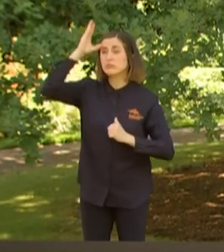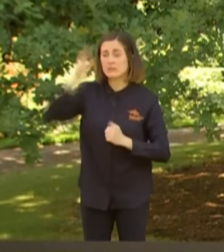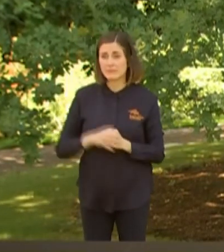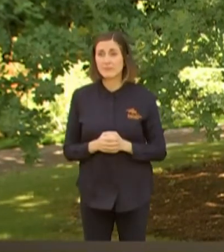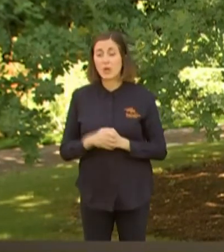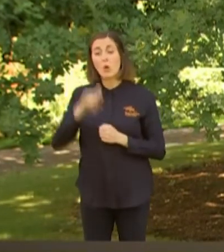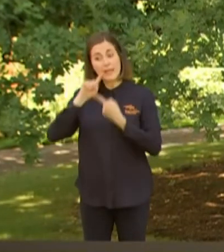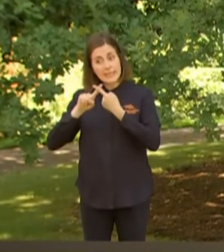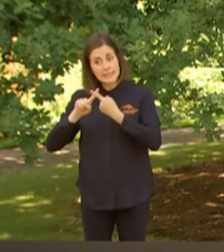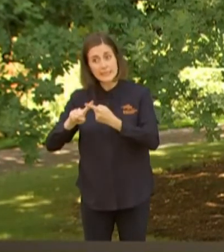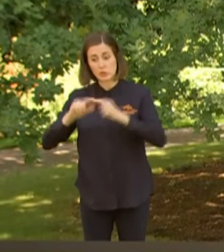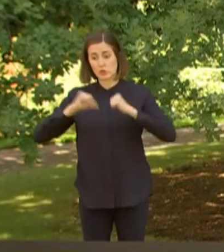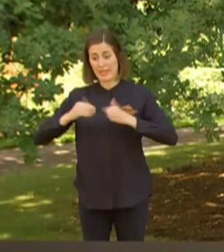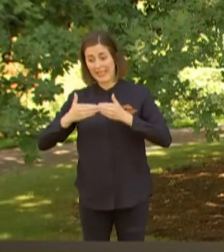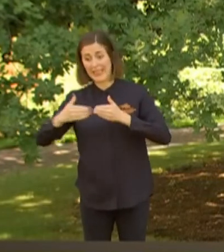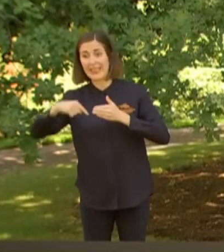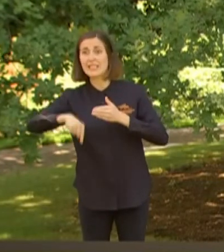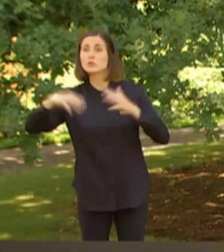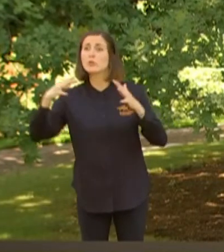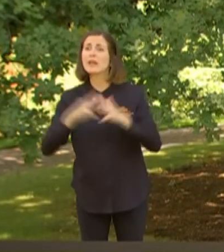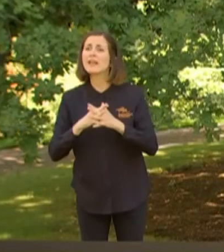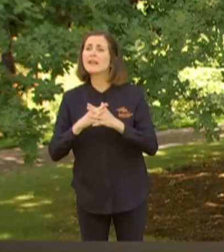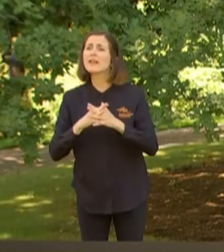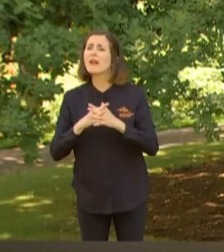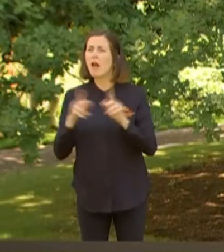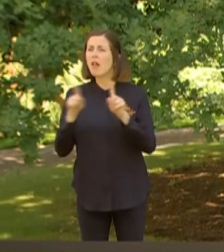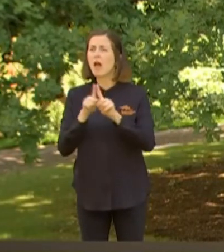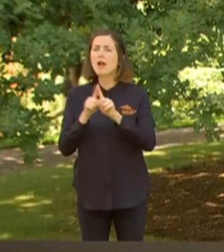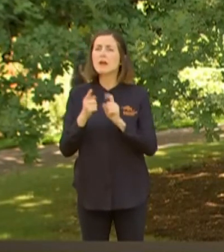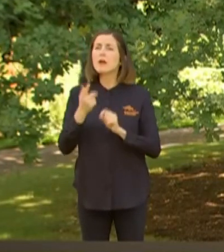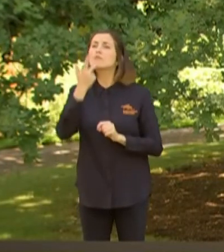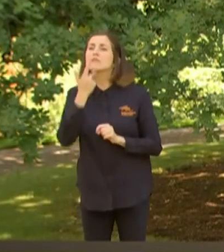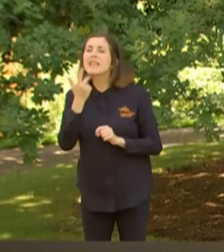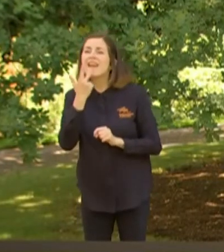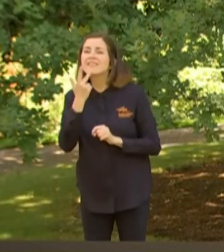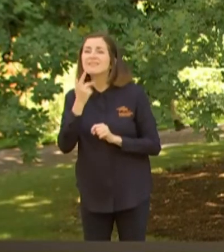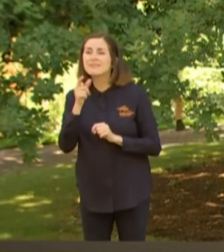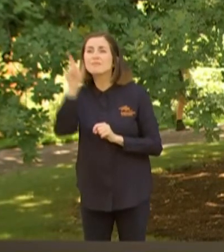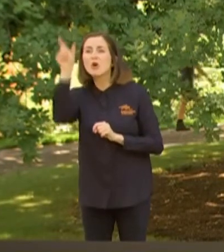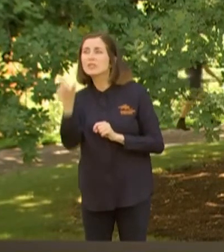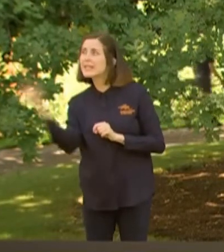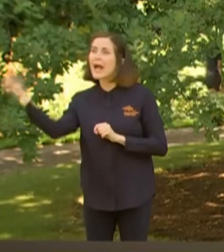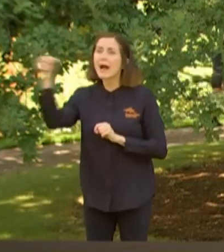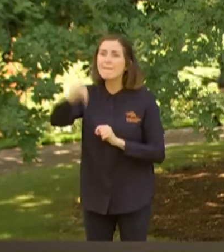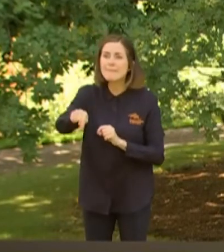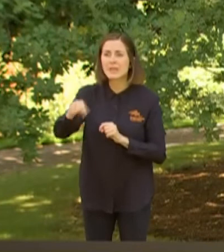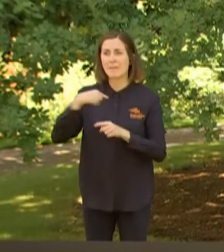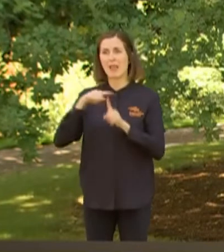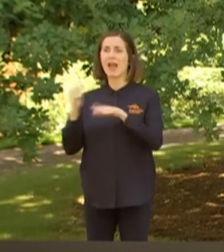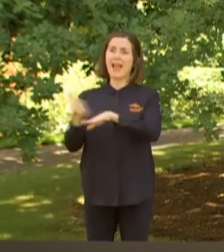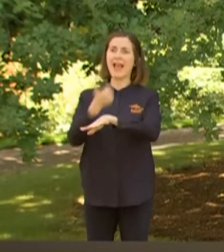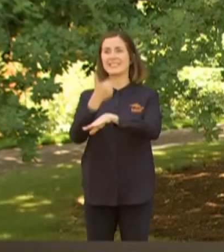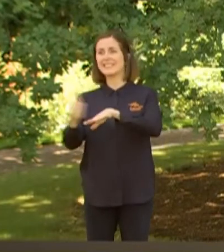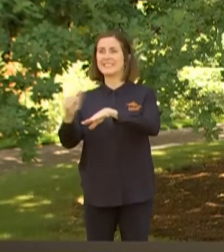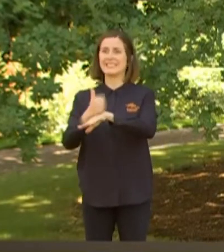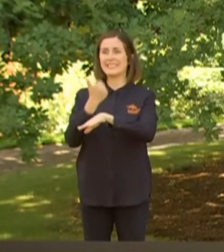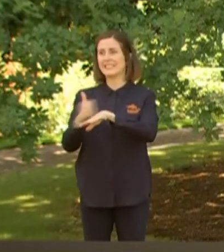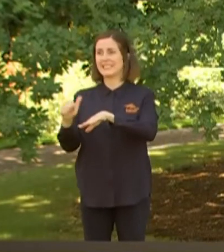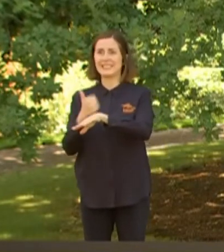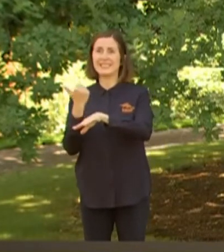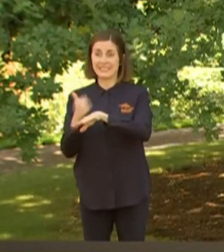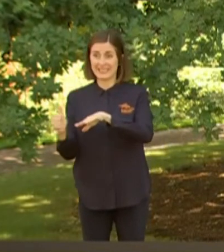this week. And the simulations essentially put all of the procedures into play, and we have staff who are pretending to be